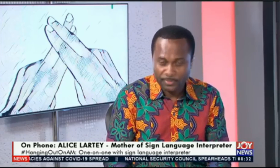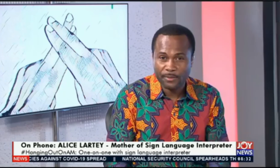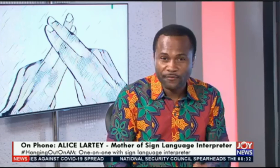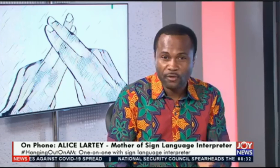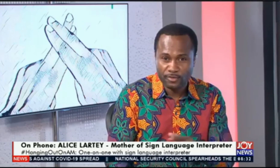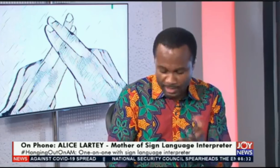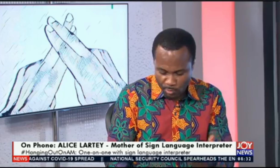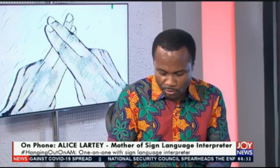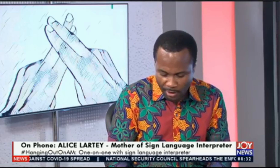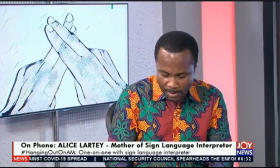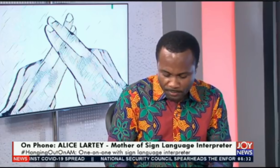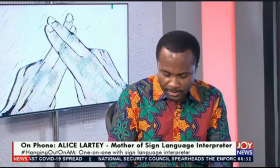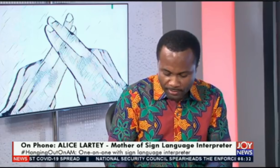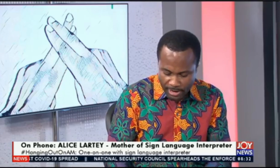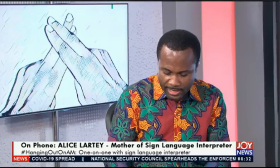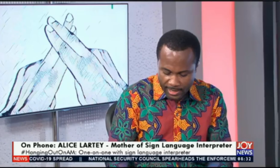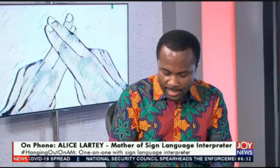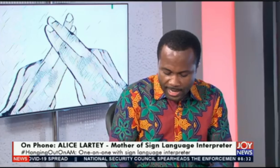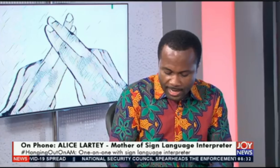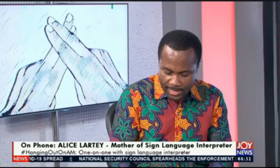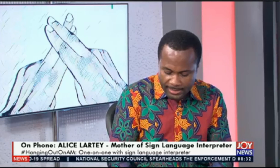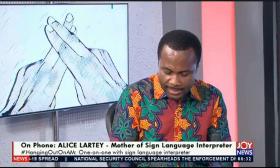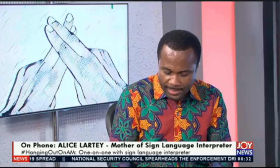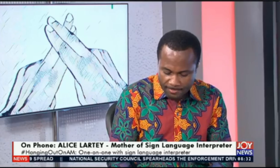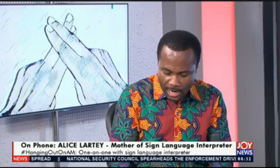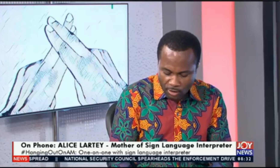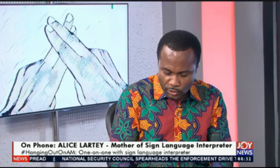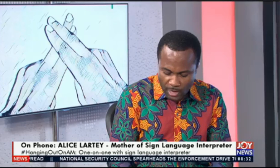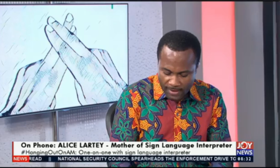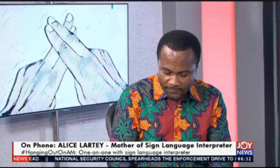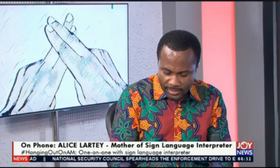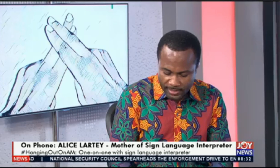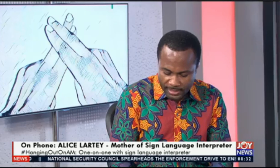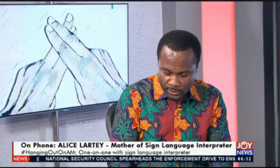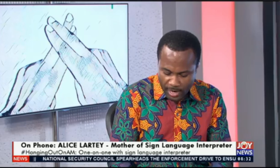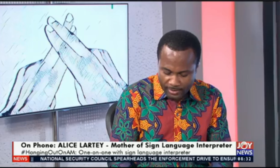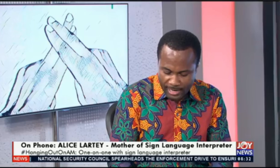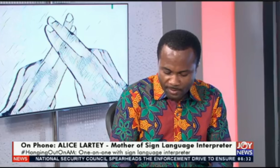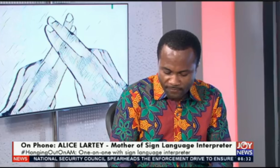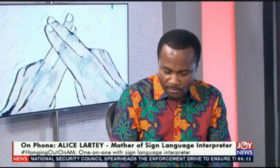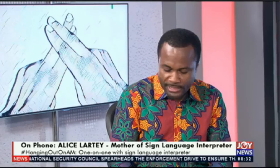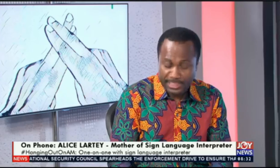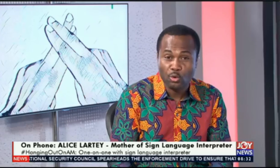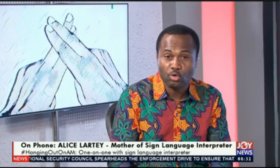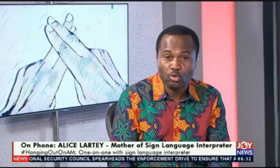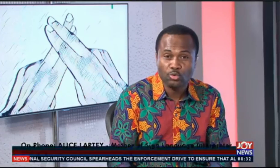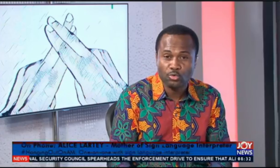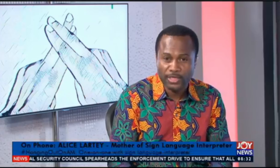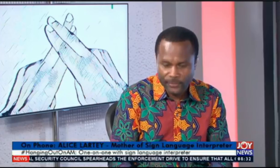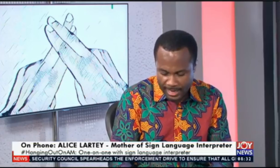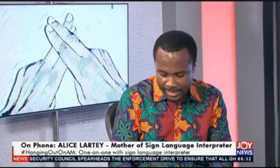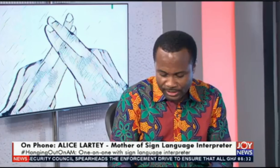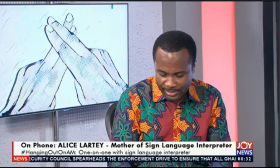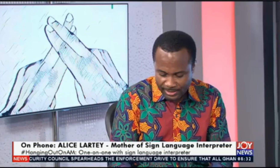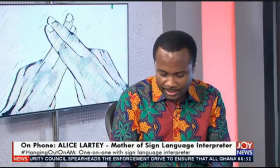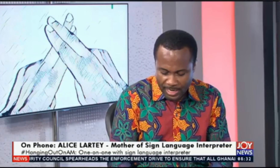people before we wrap up right here. And I also have this one coming from Mensa Oklu, who lives